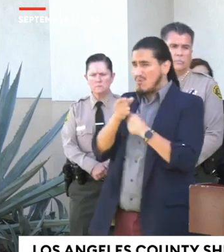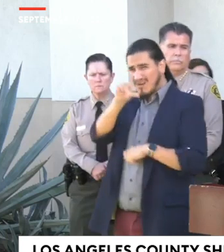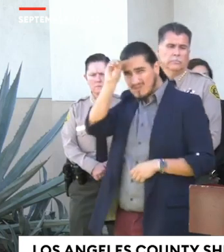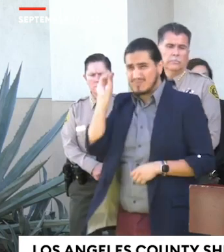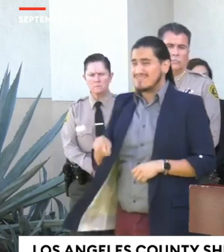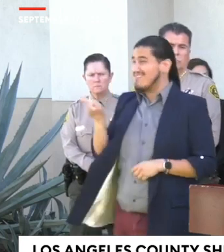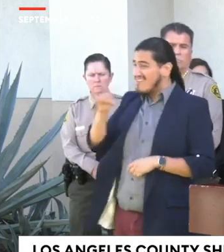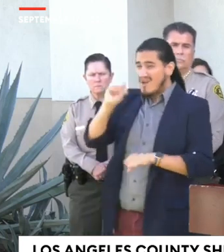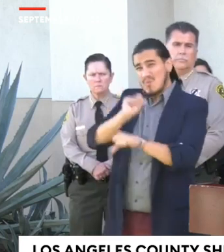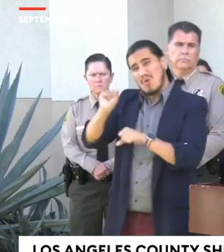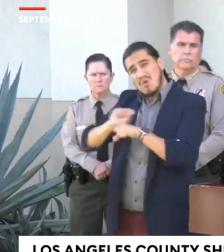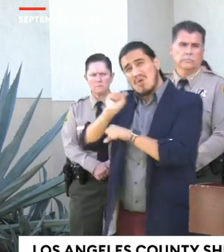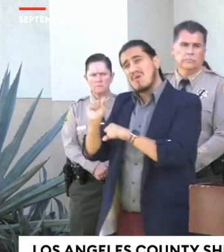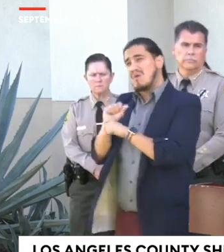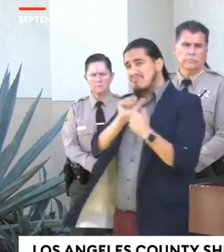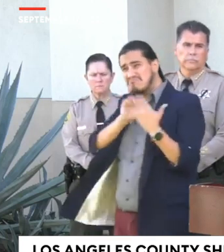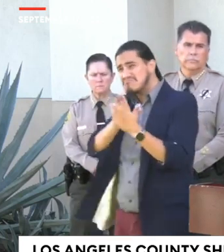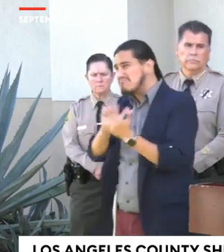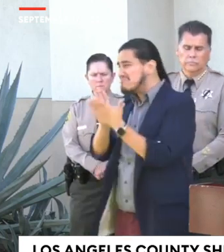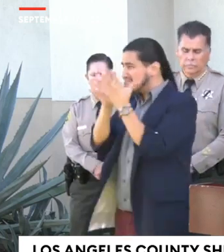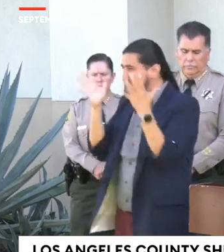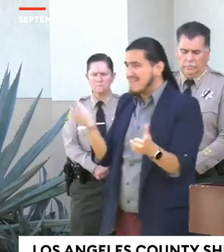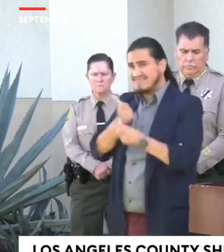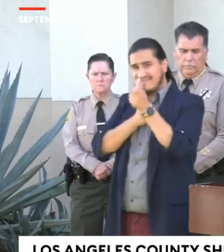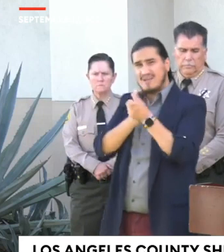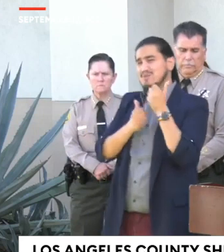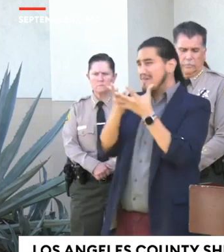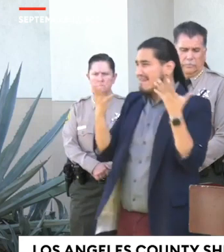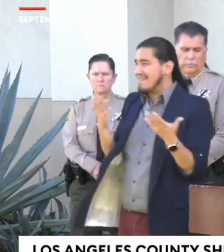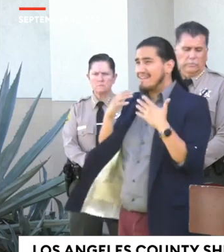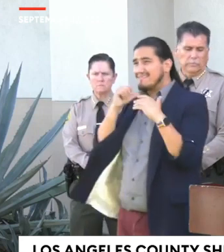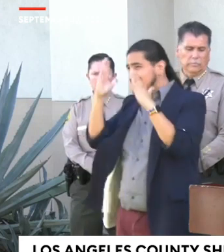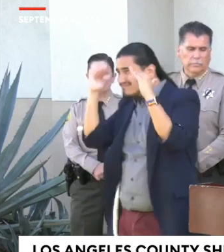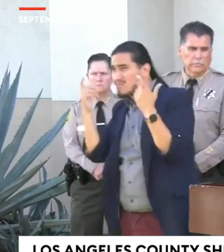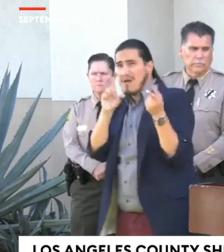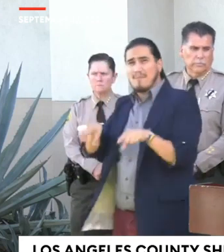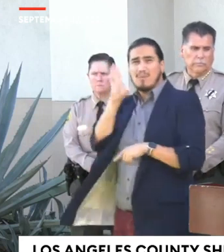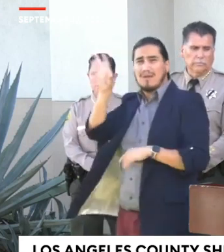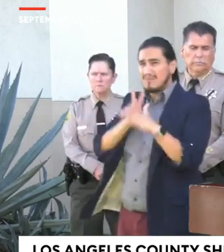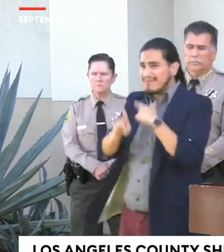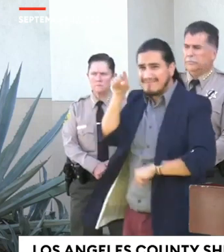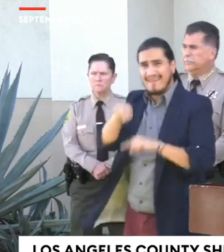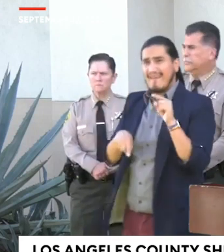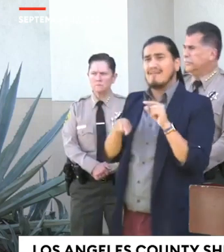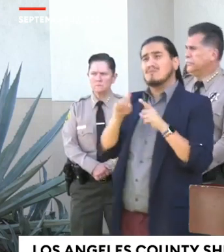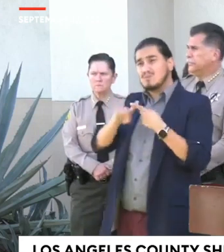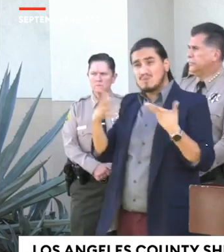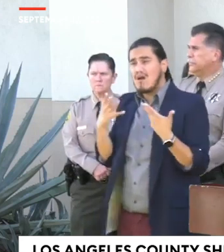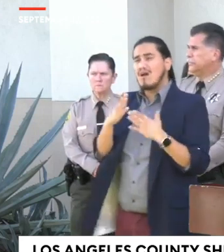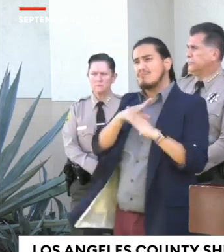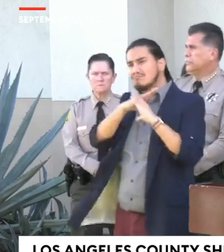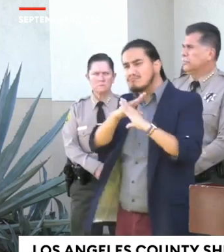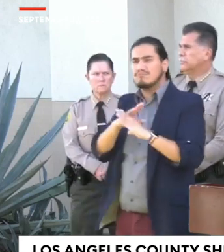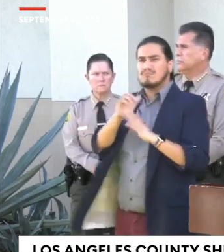work tirelessly, facing danger and uncertainty, to protect us and uphold the rule of law. We must